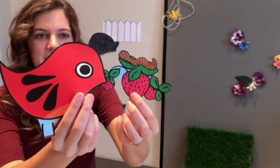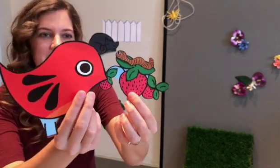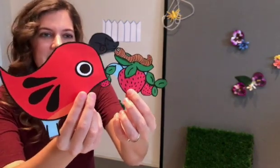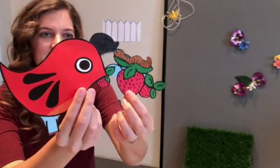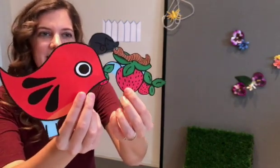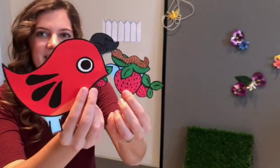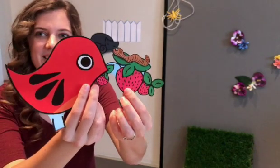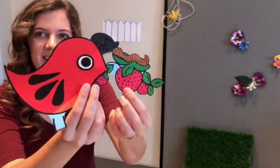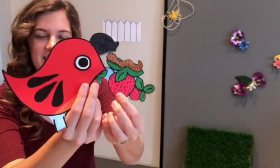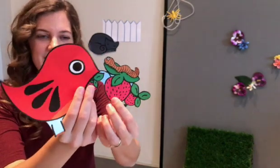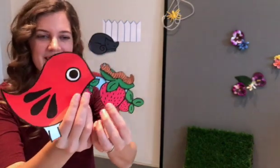Delicious.